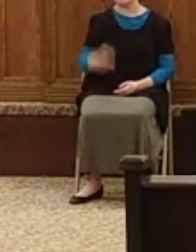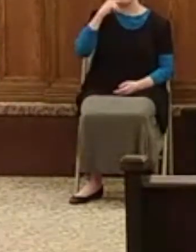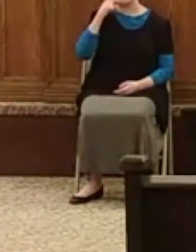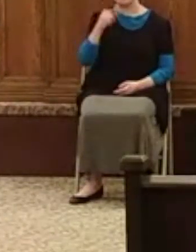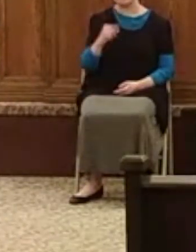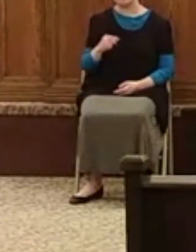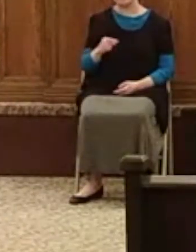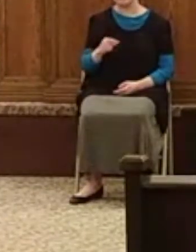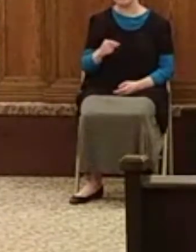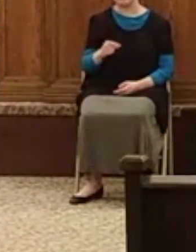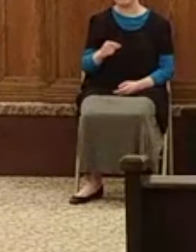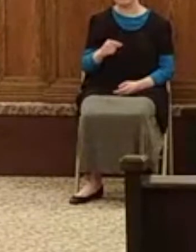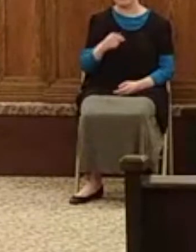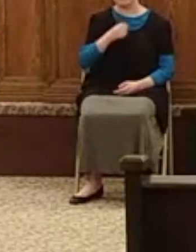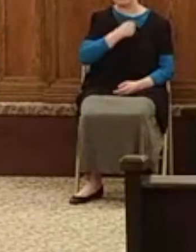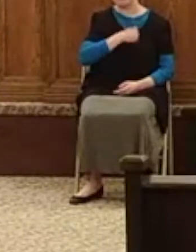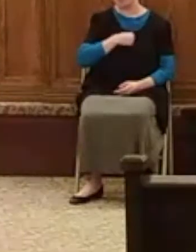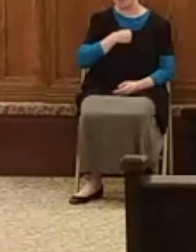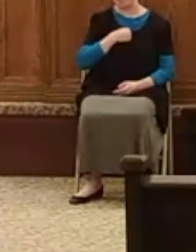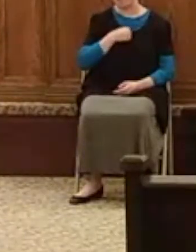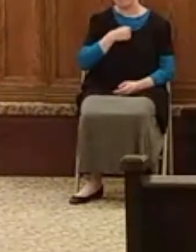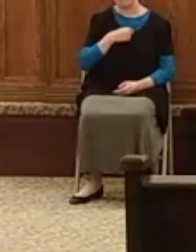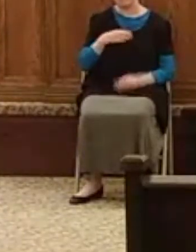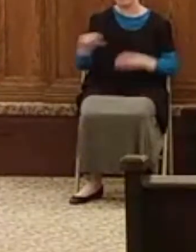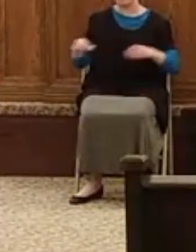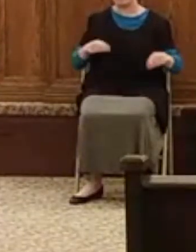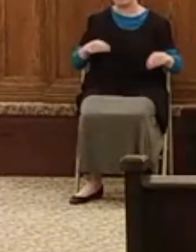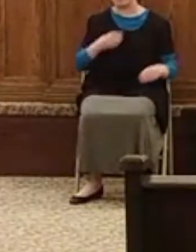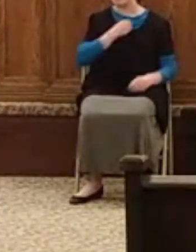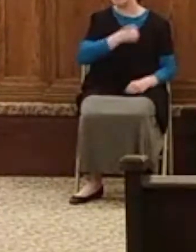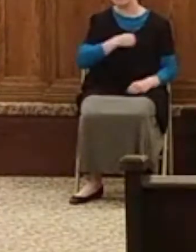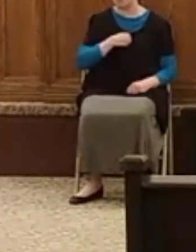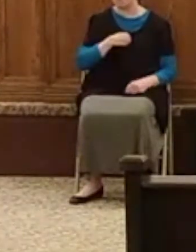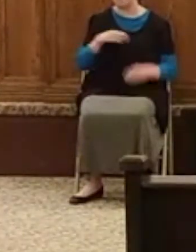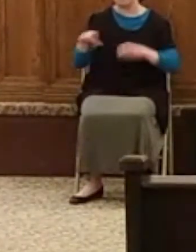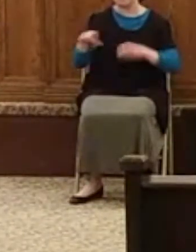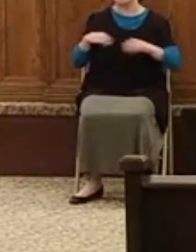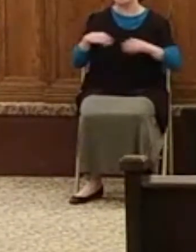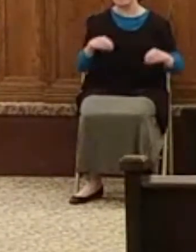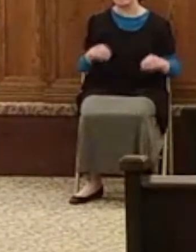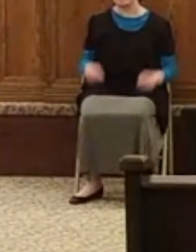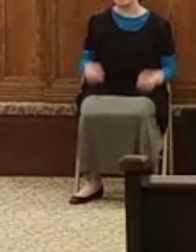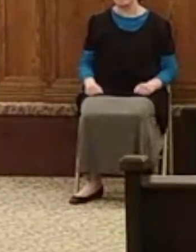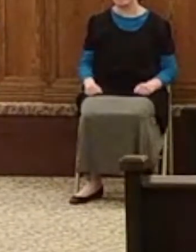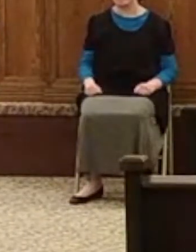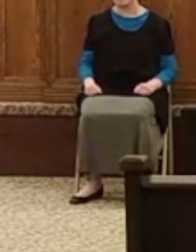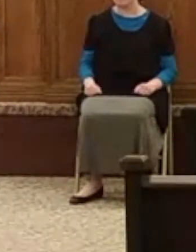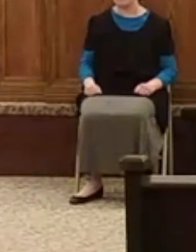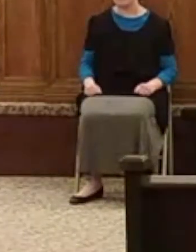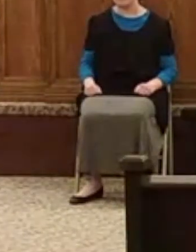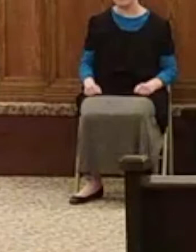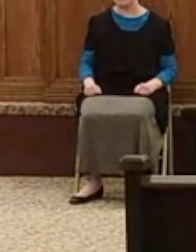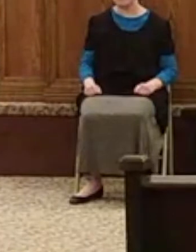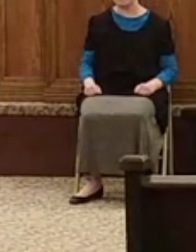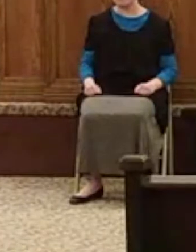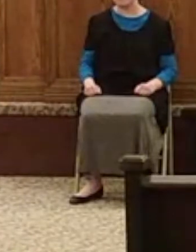Hallelujah. I've said things that I'm sorry that I said. I've done things that I'm sorry that I have done.